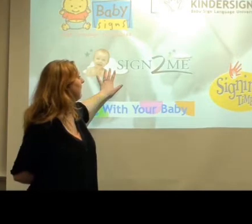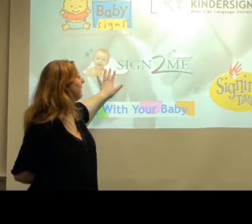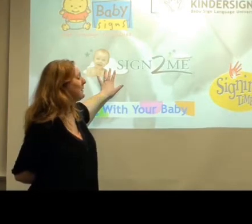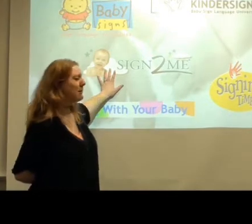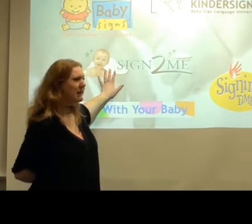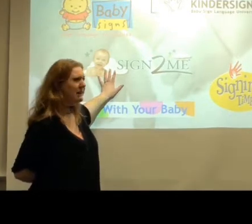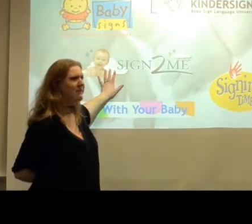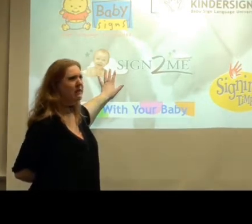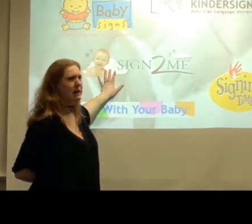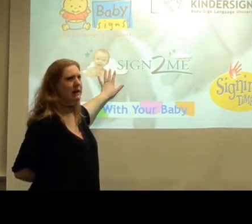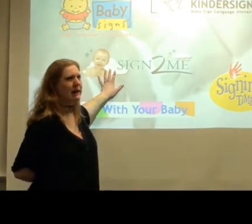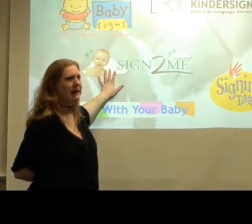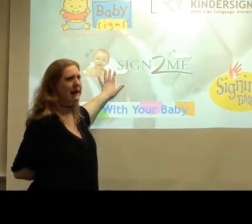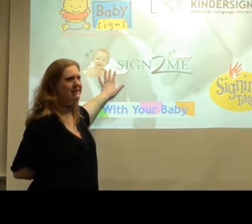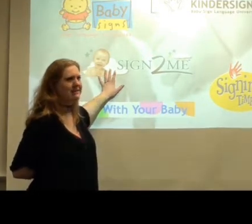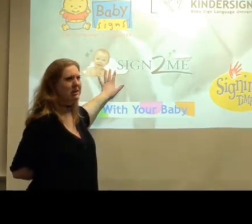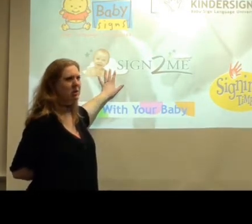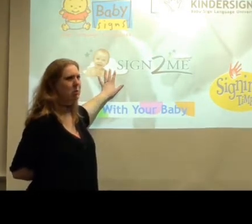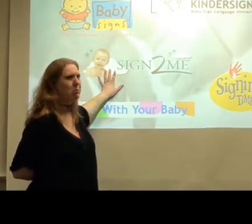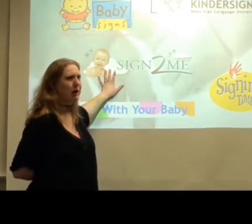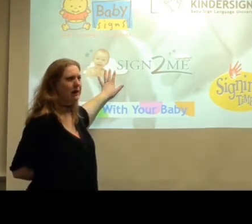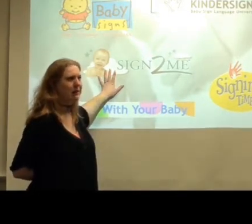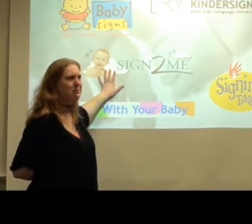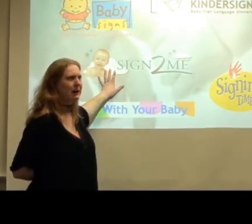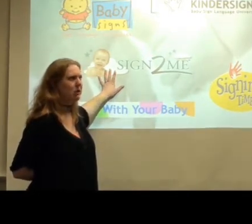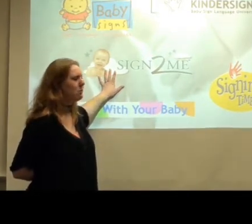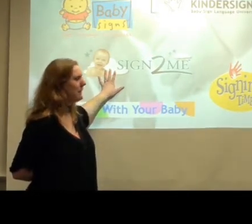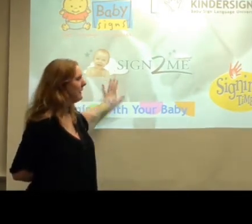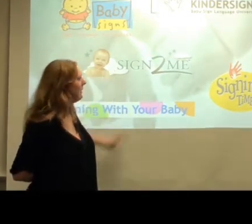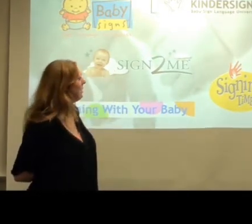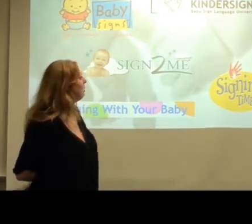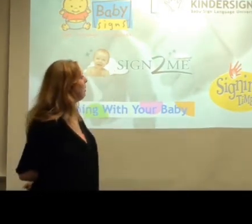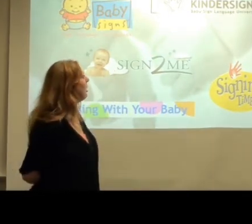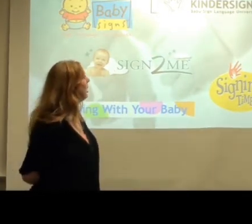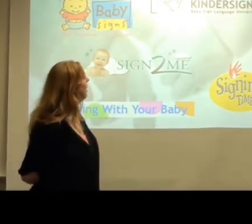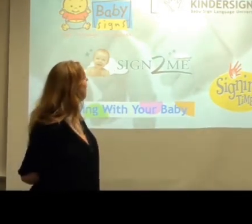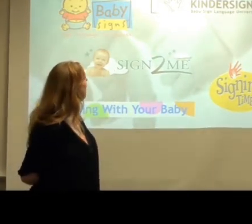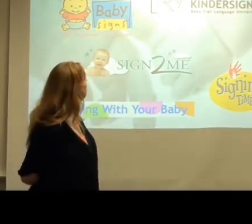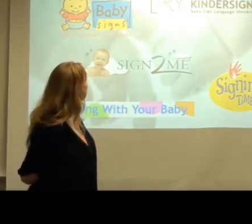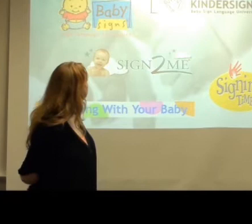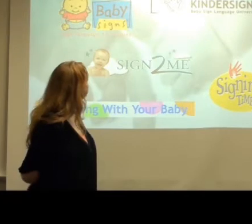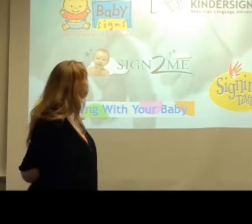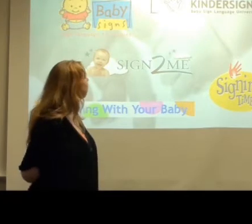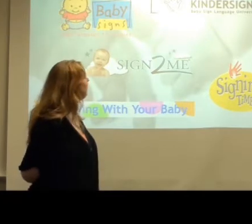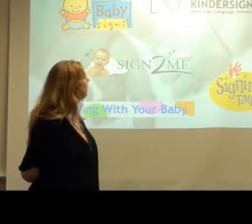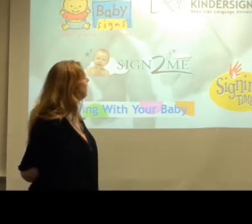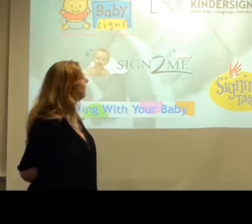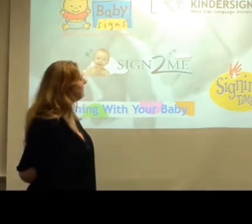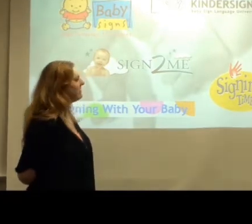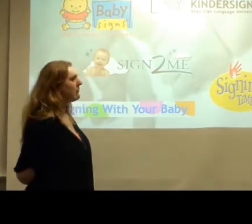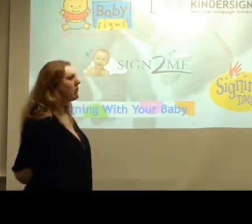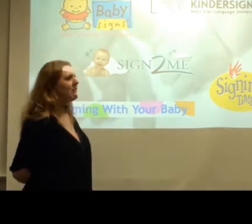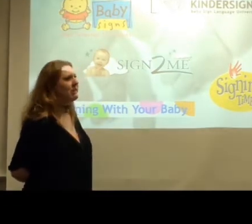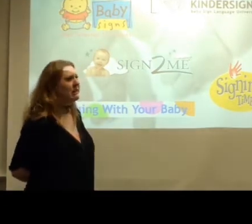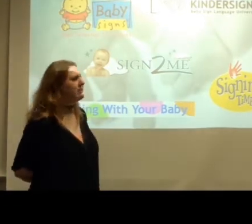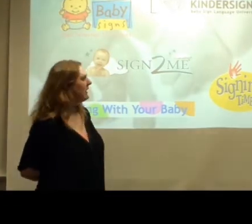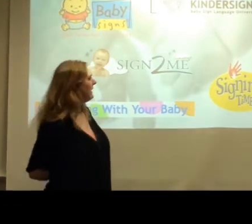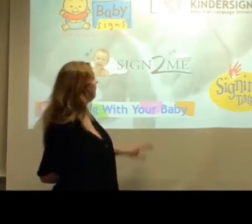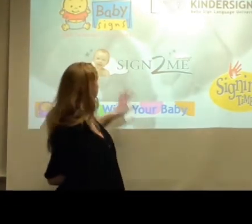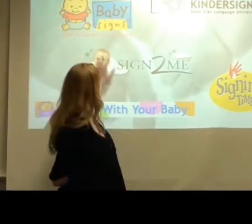I believe, has their own products, but I could be wrong. But several of these, like